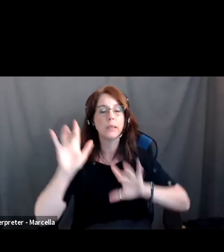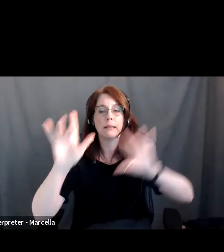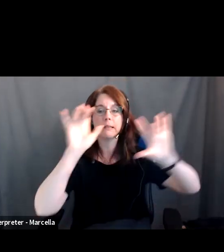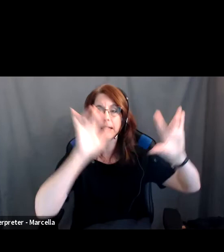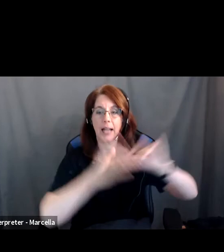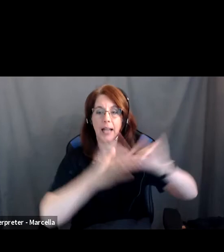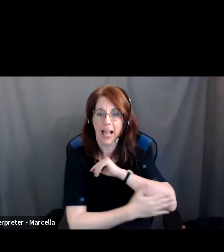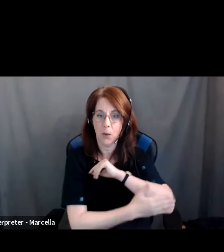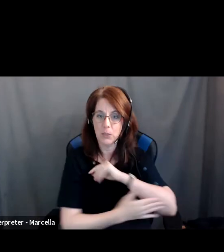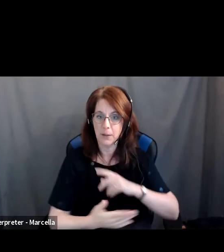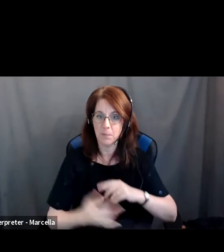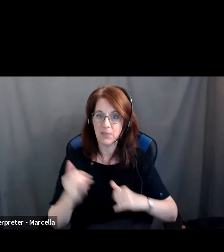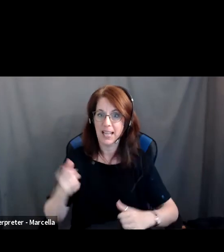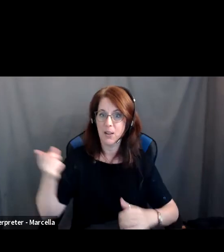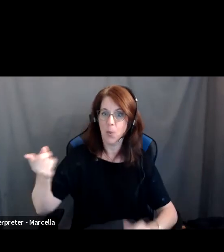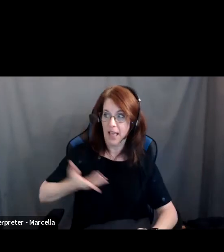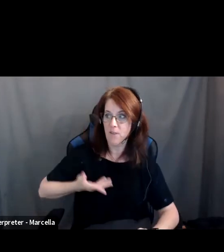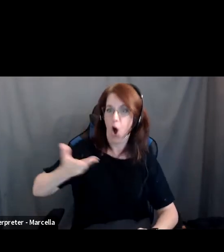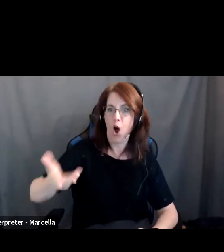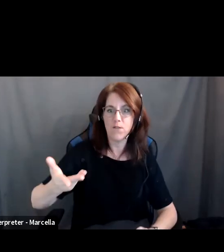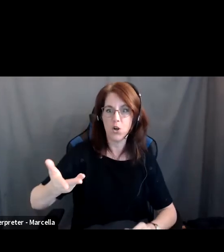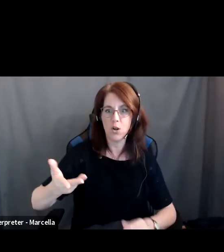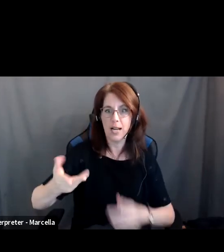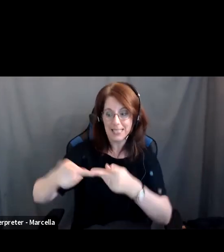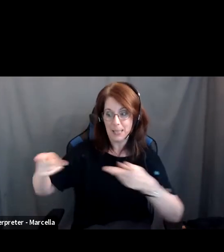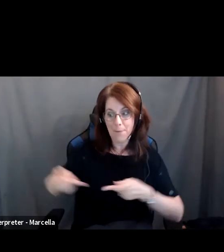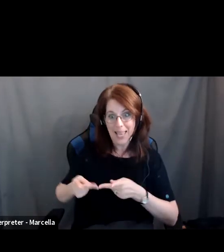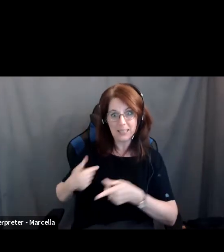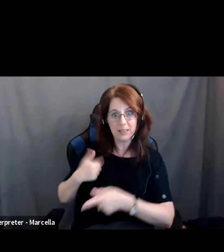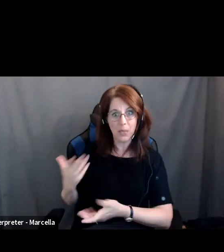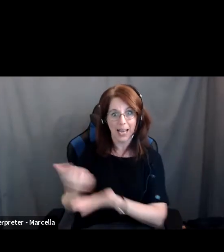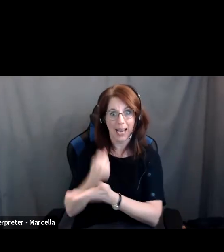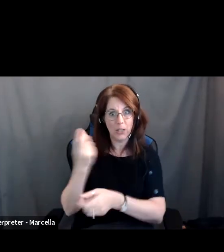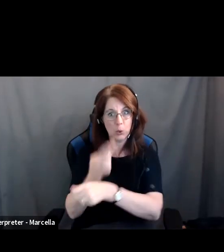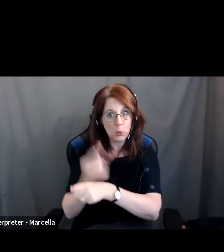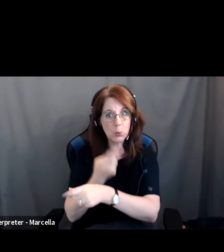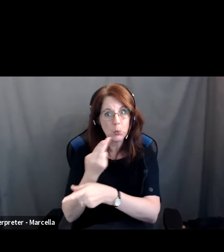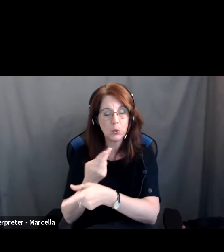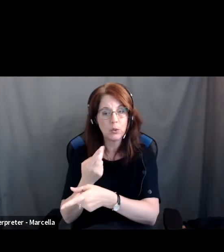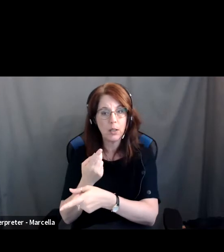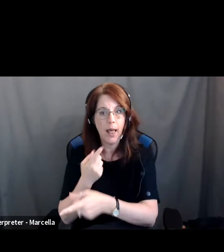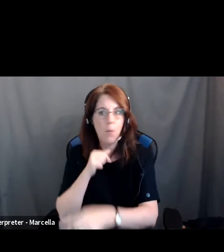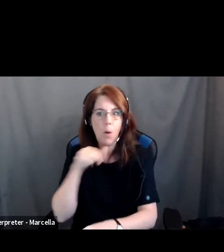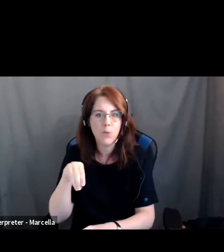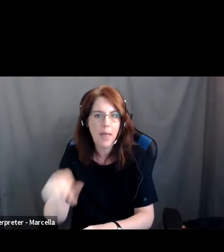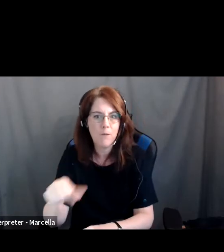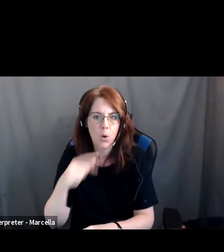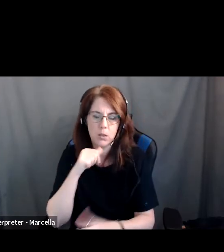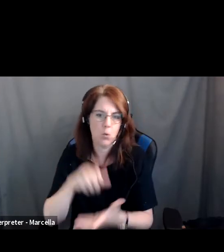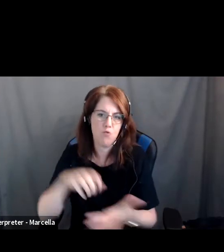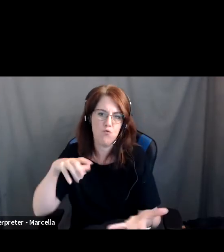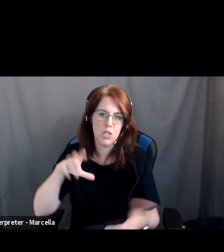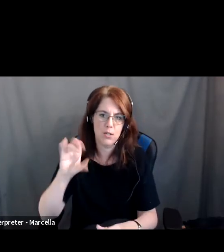they have actually offered us space to use that we don't have to pay for because we're not the richest still. And so now